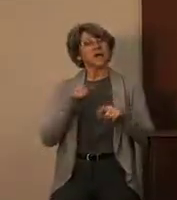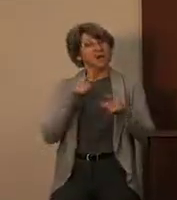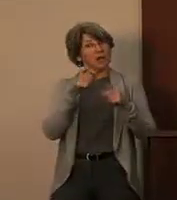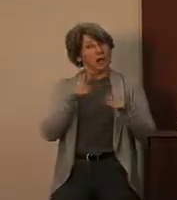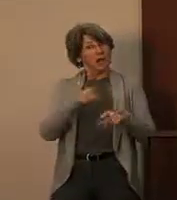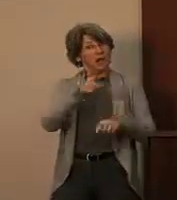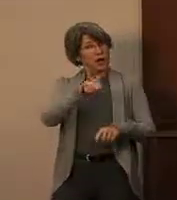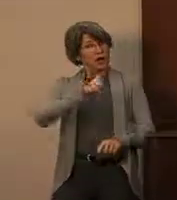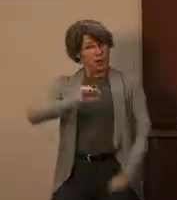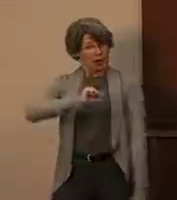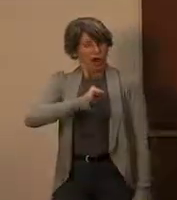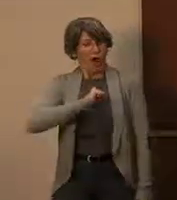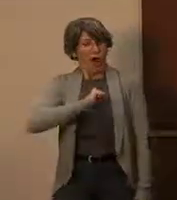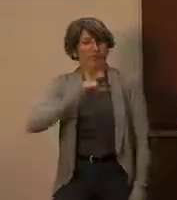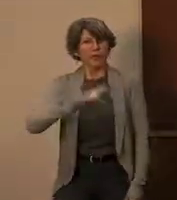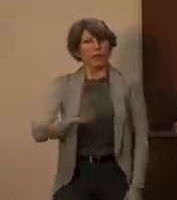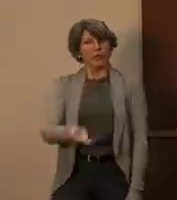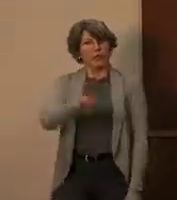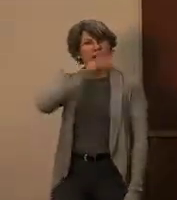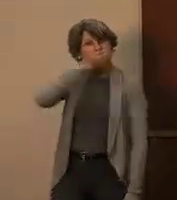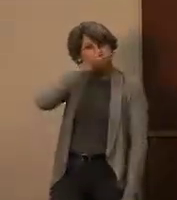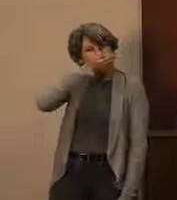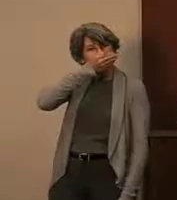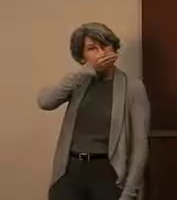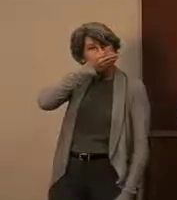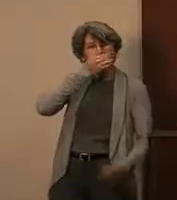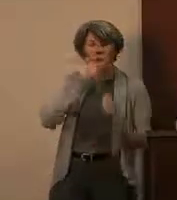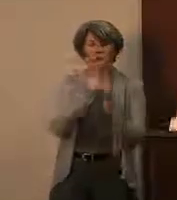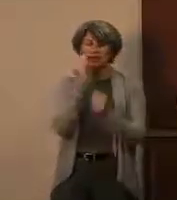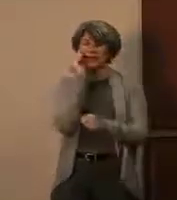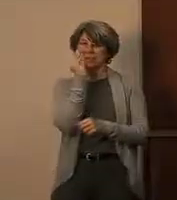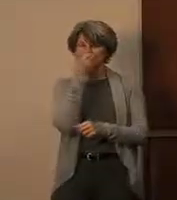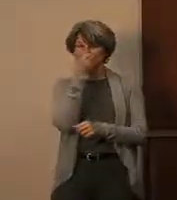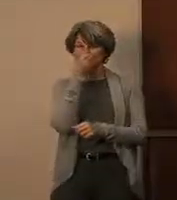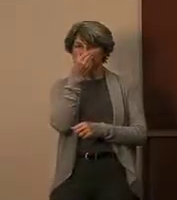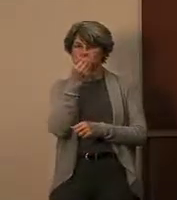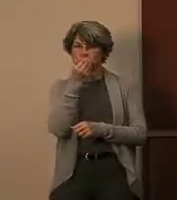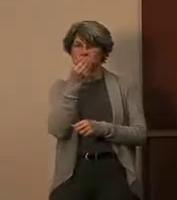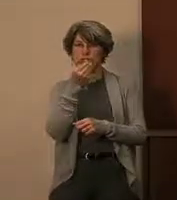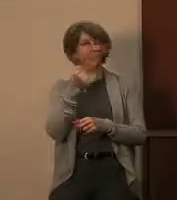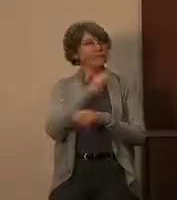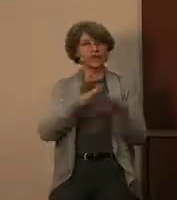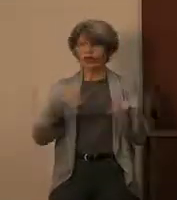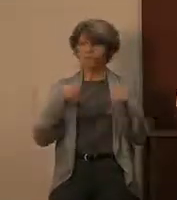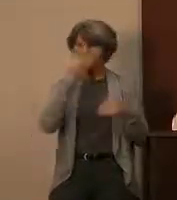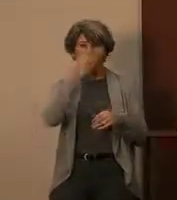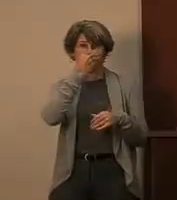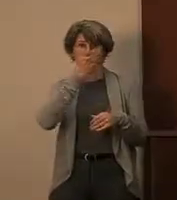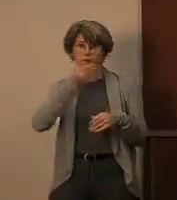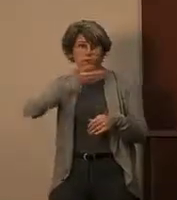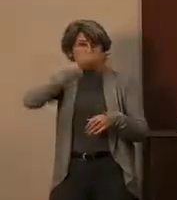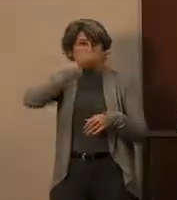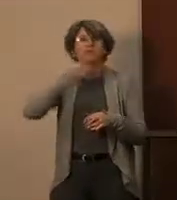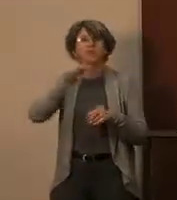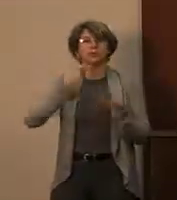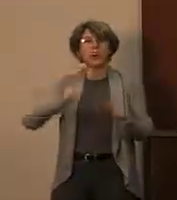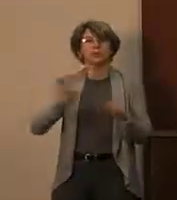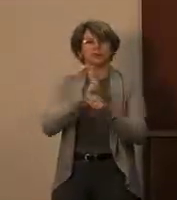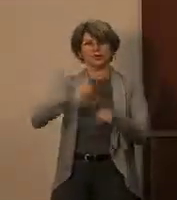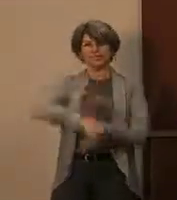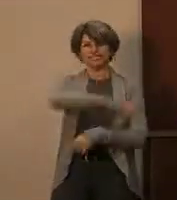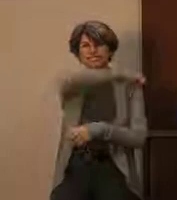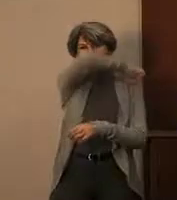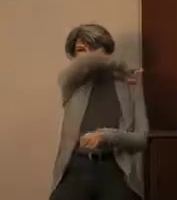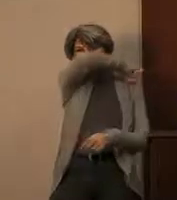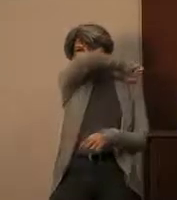need to cover your nose or mouth with the Kleenex. If you don't have a Kleenex, you can use your sleeve. We need